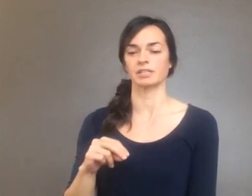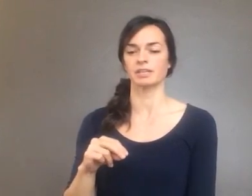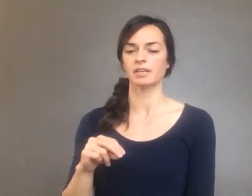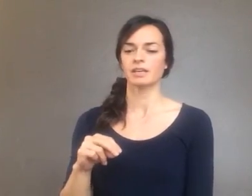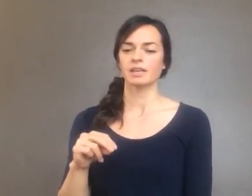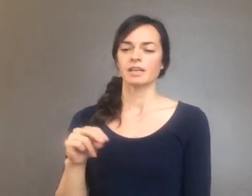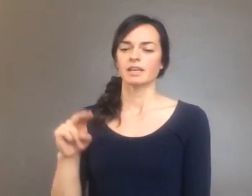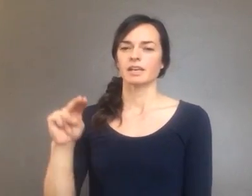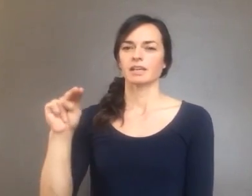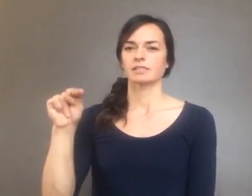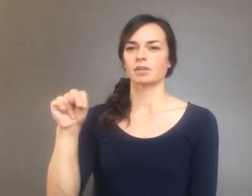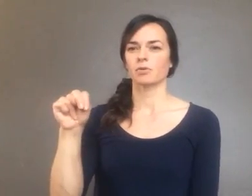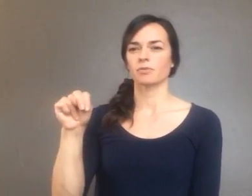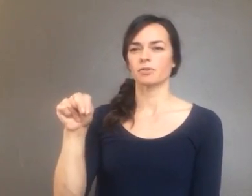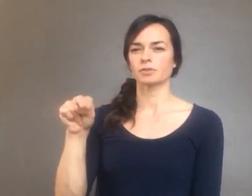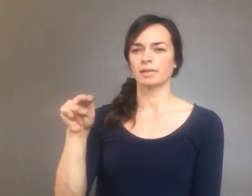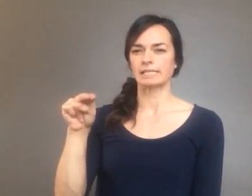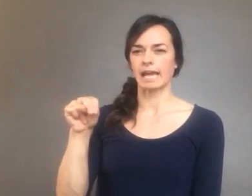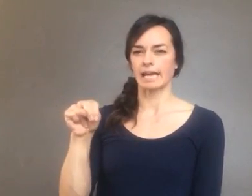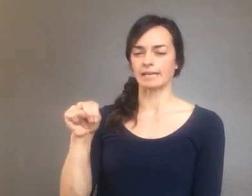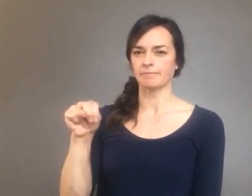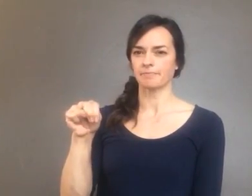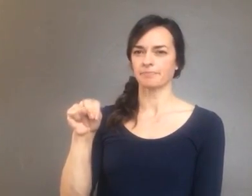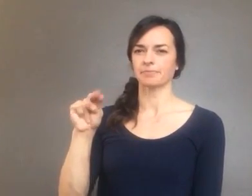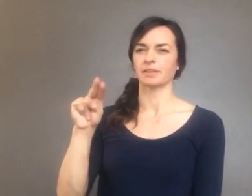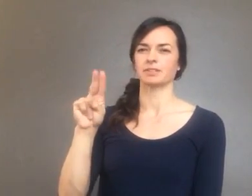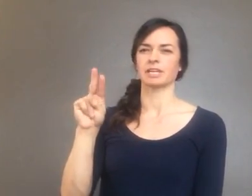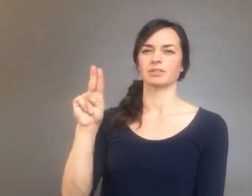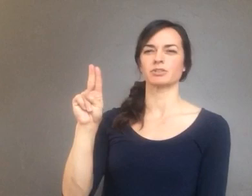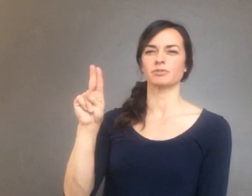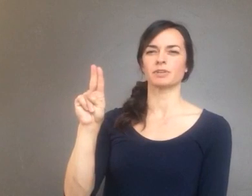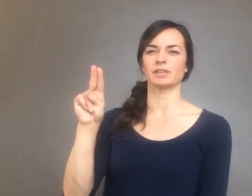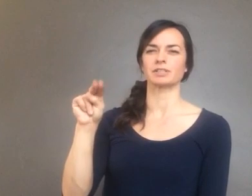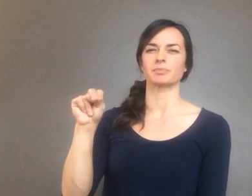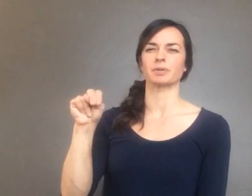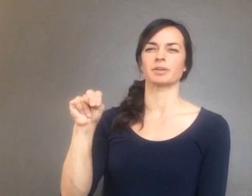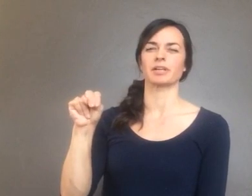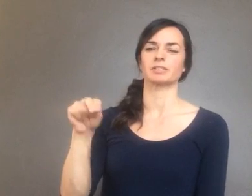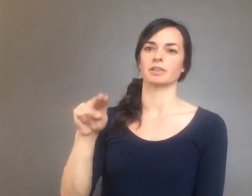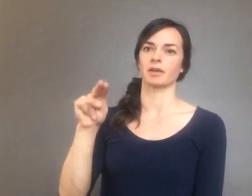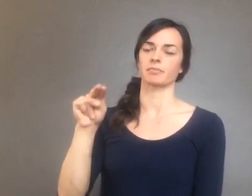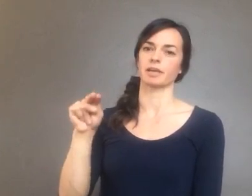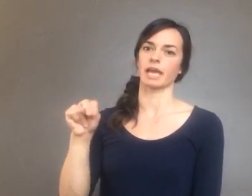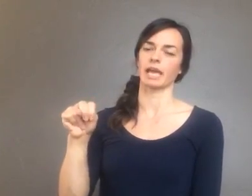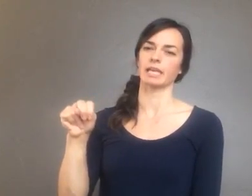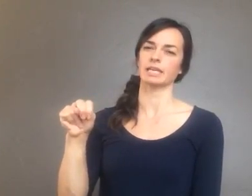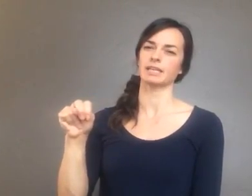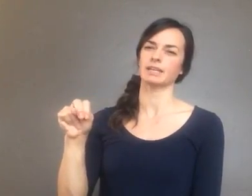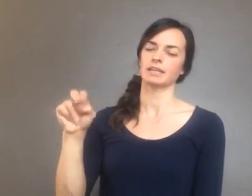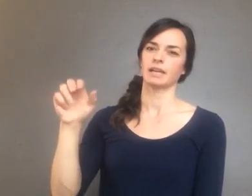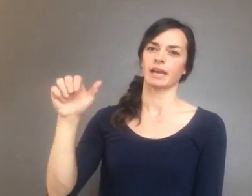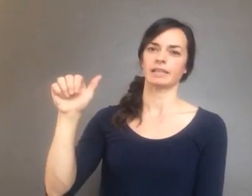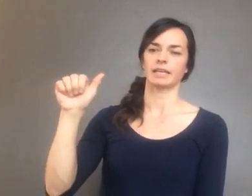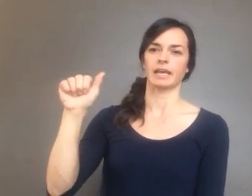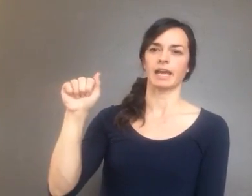Organization. So the first one is N. You take your two fingers and put them across your thumb. N, and then